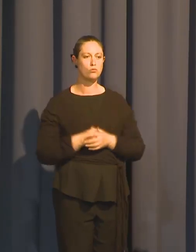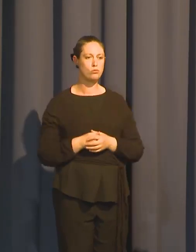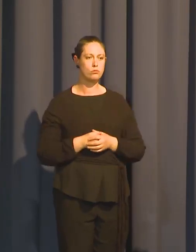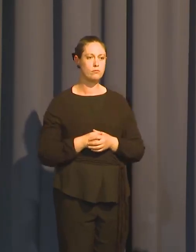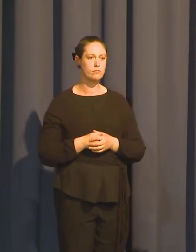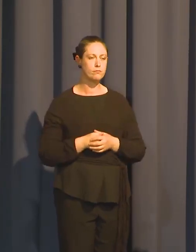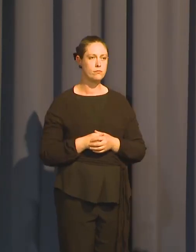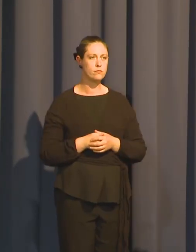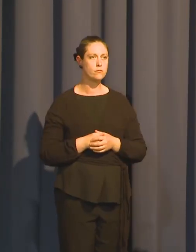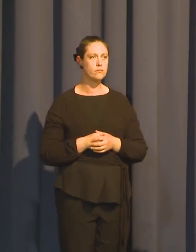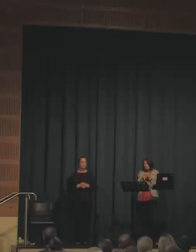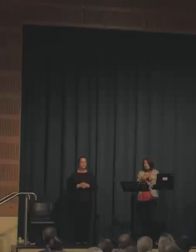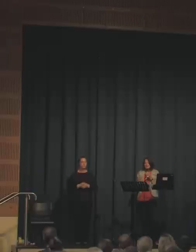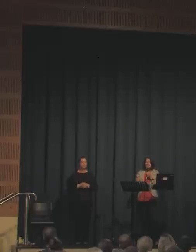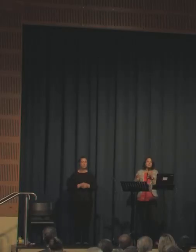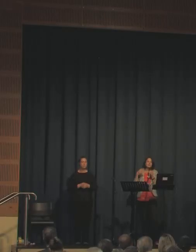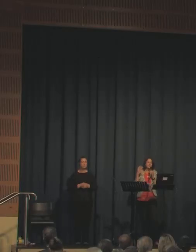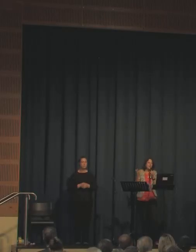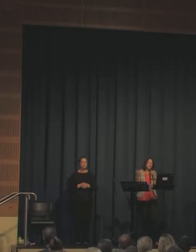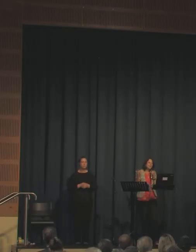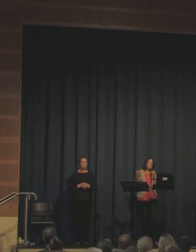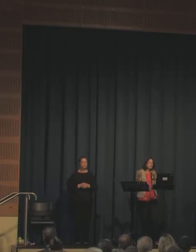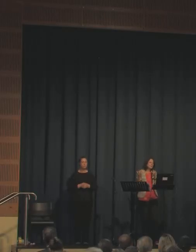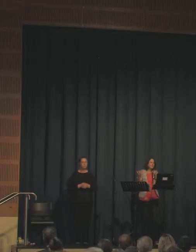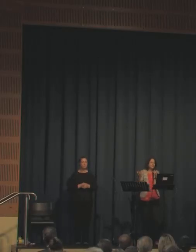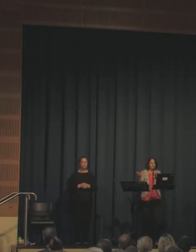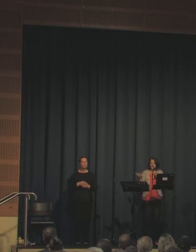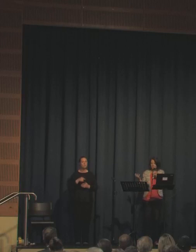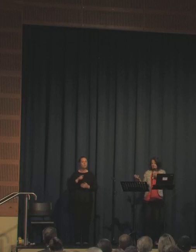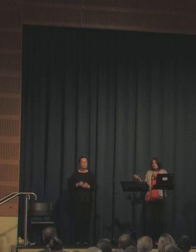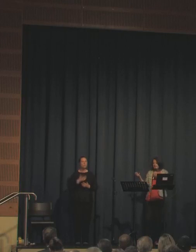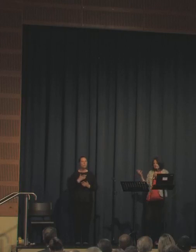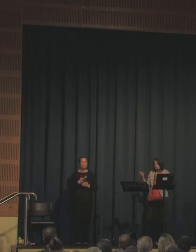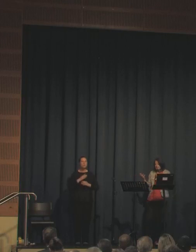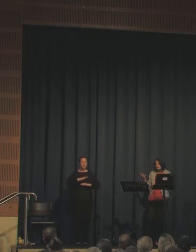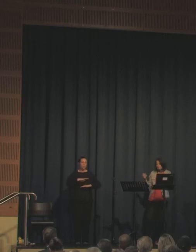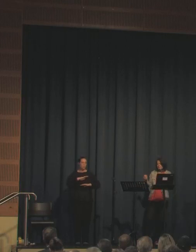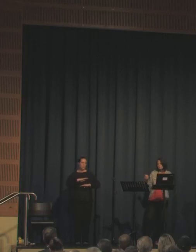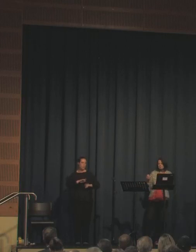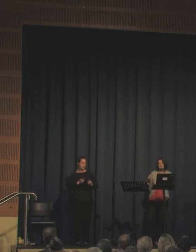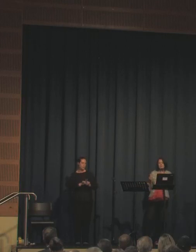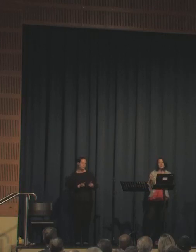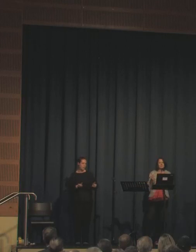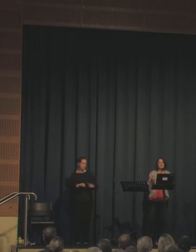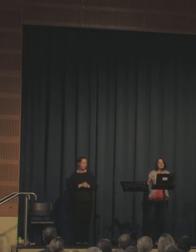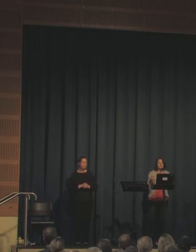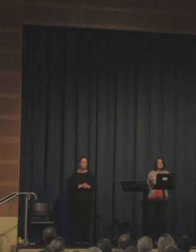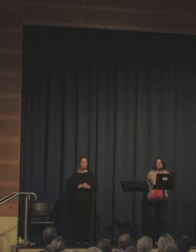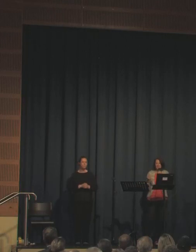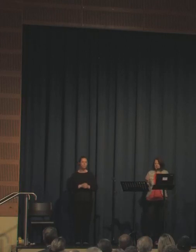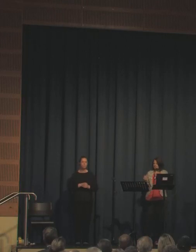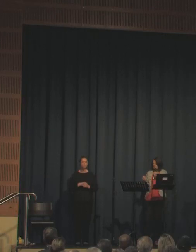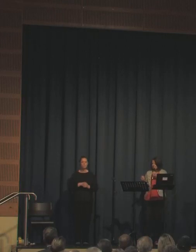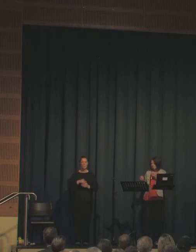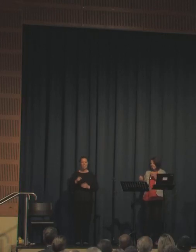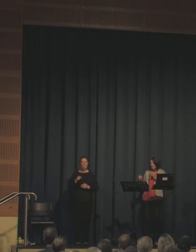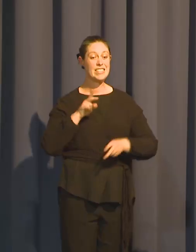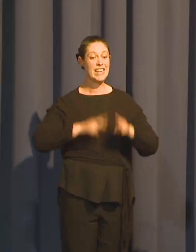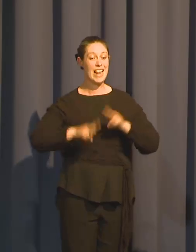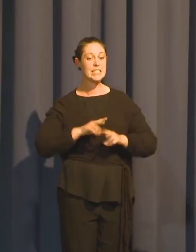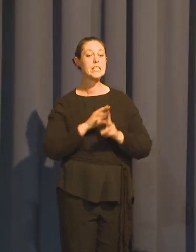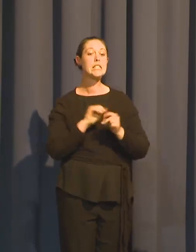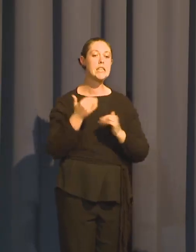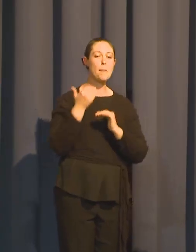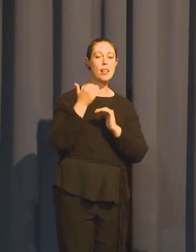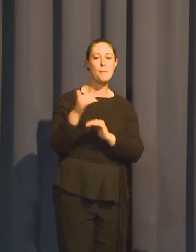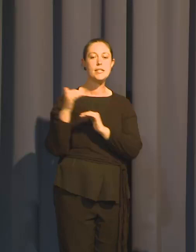to those who didn't. So again, this is reassuring. There are some limitations to this analysis.